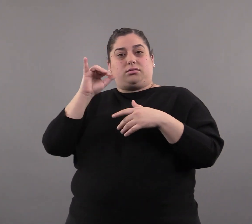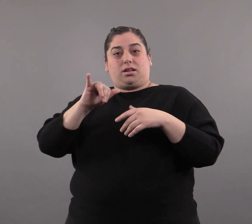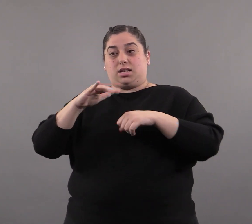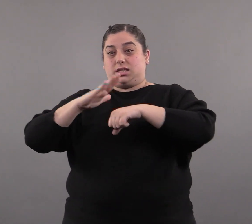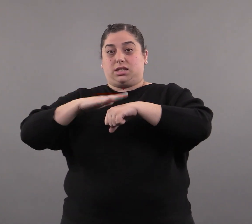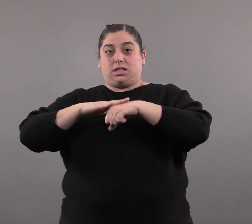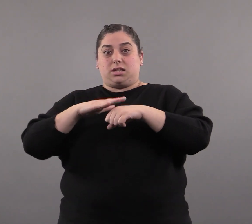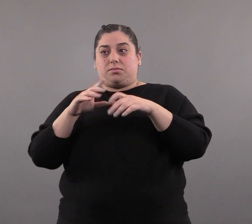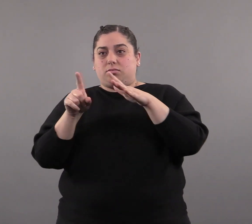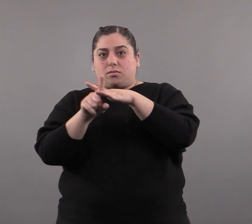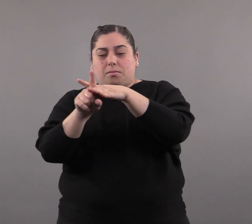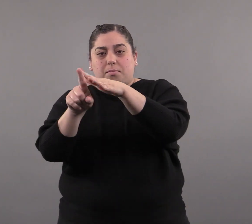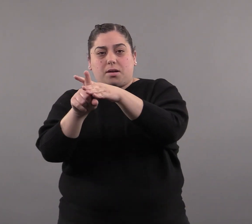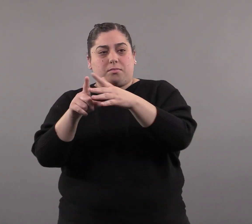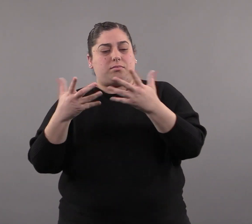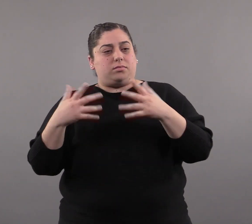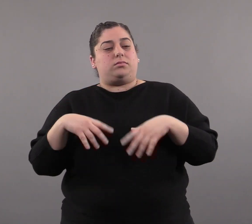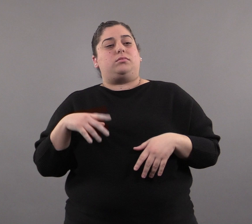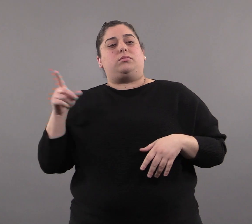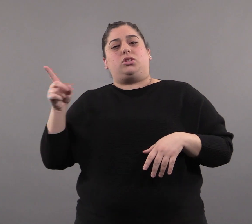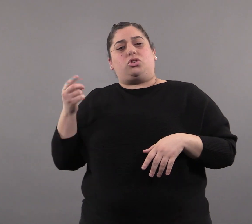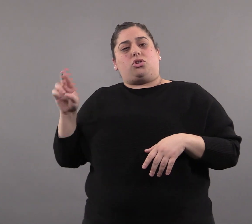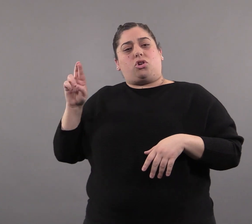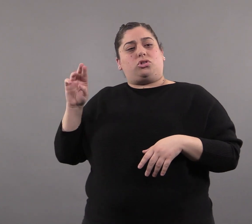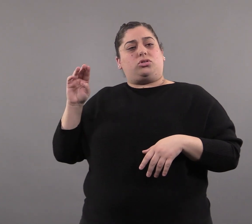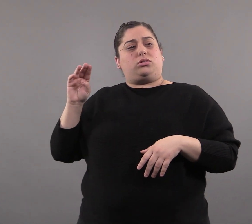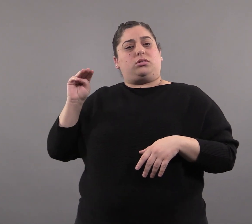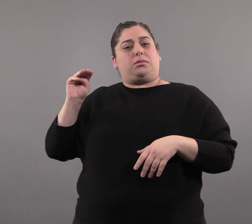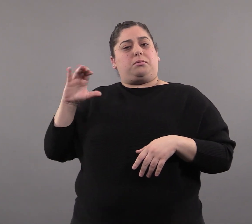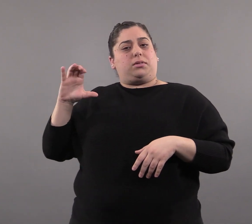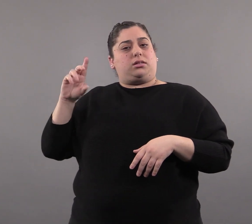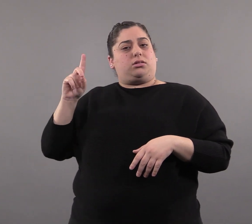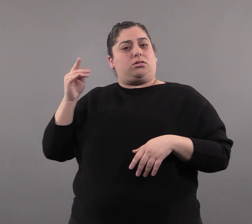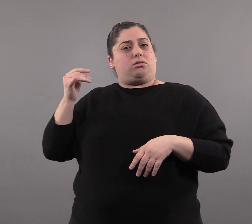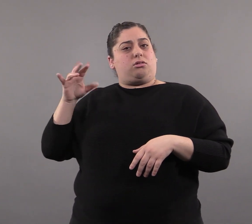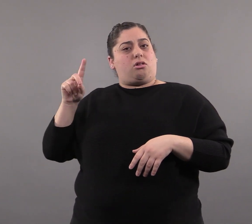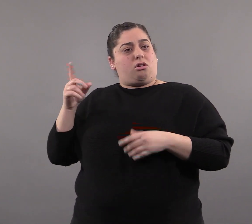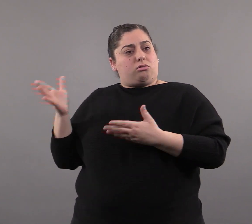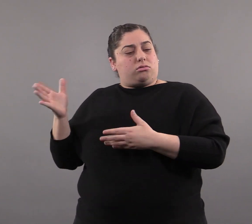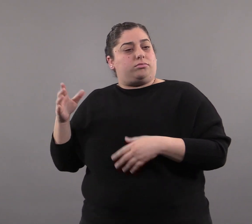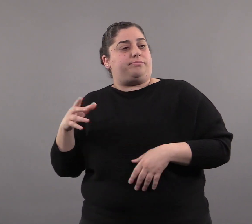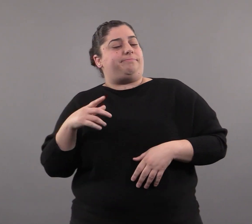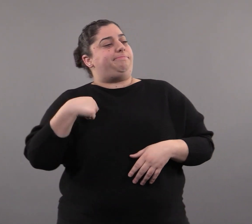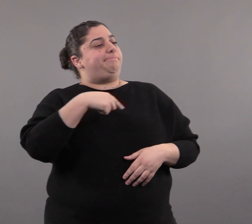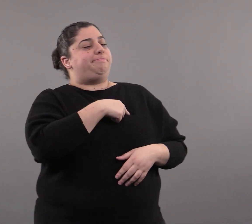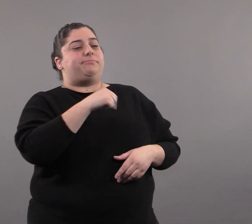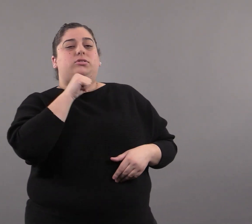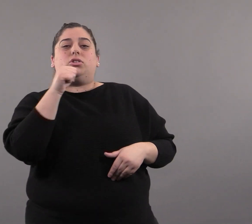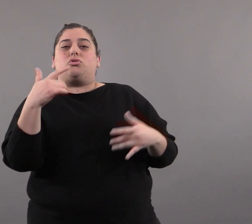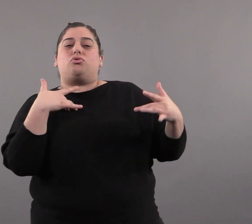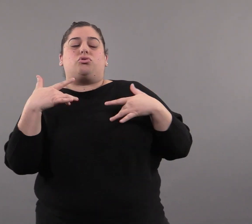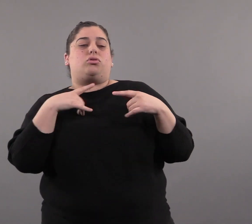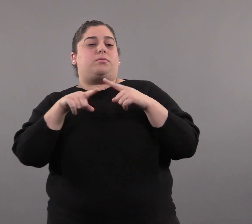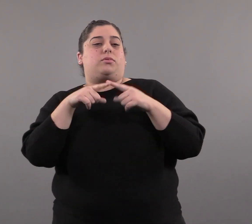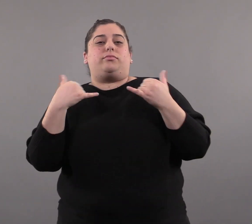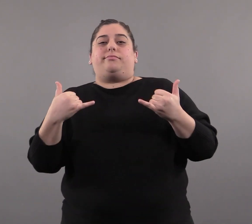No, we are not concerned about the current CDC guidance about the incubation period. for